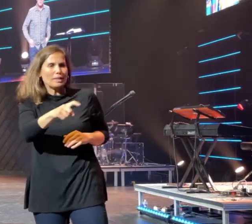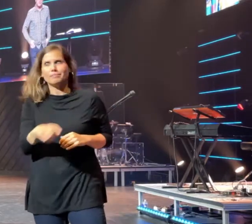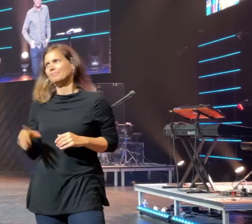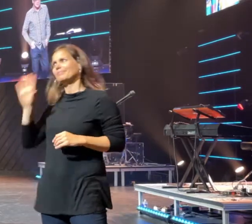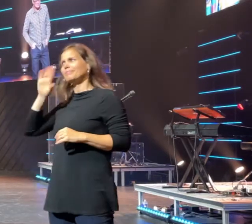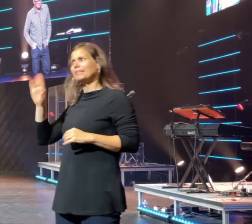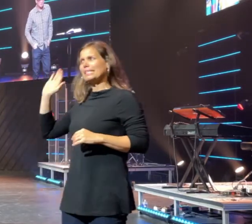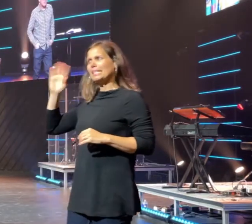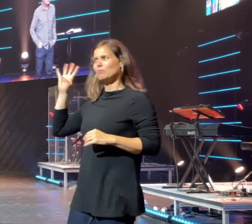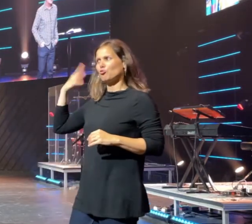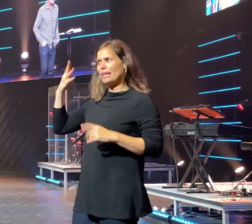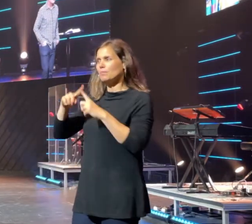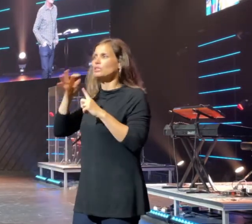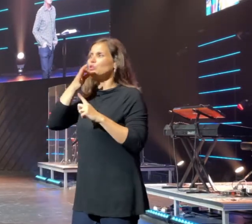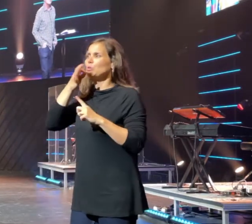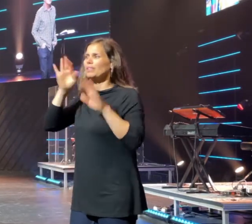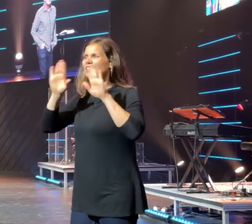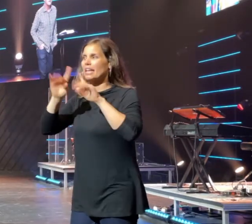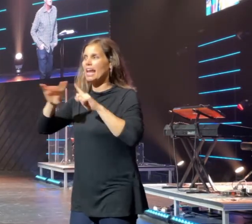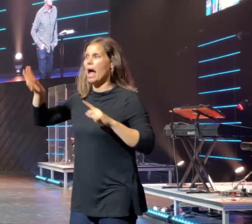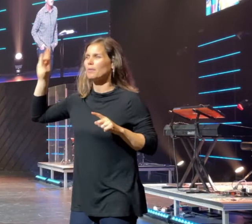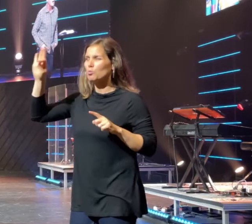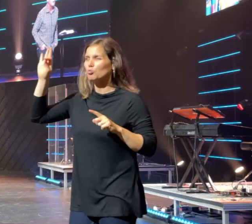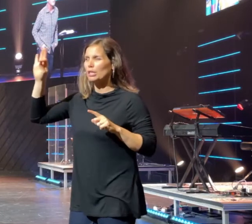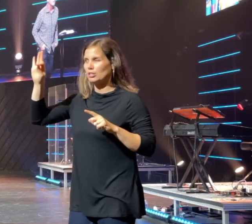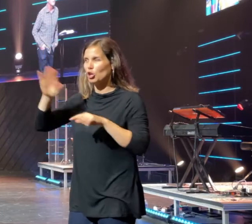but I'm going to preach a sermon on Sunday. I want you to bleach my hair